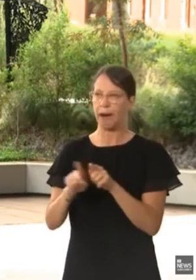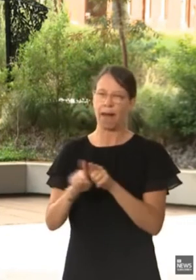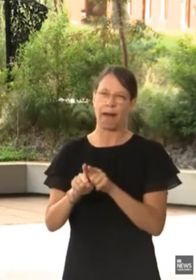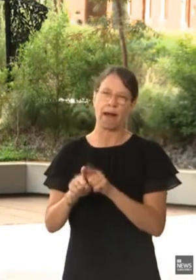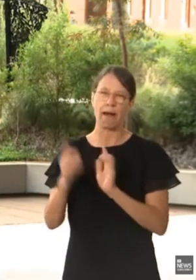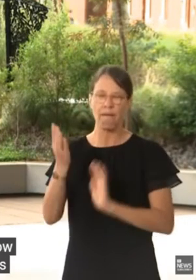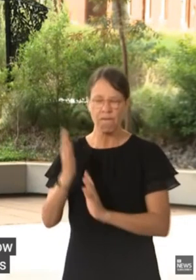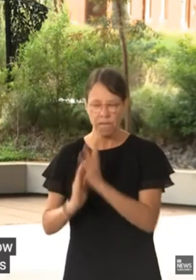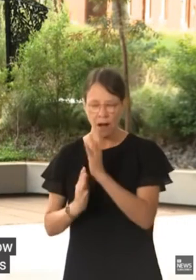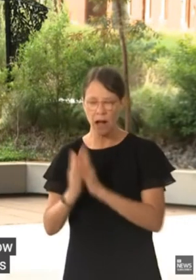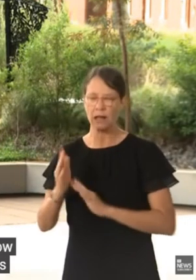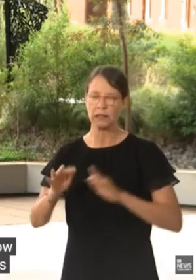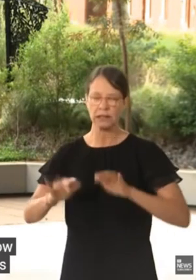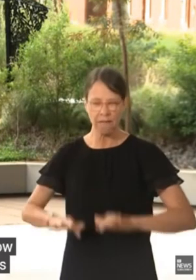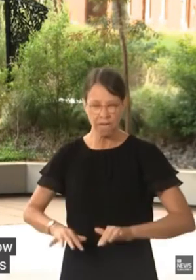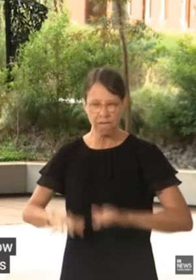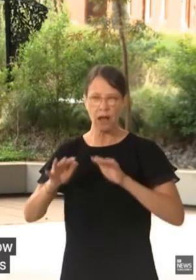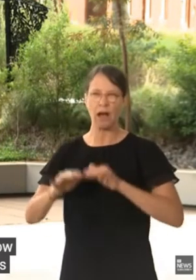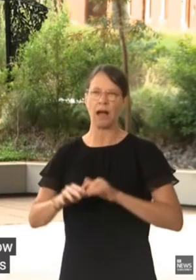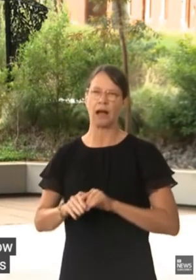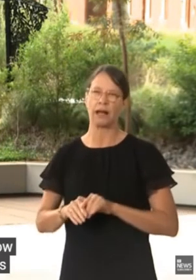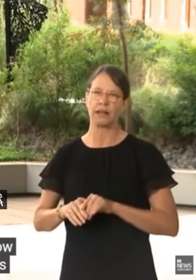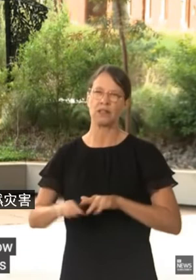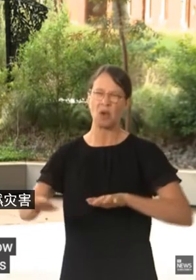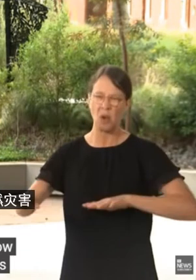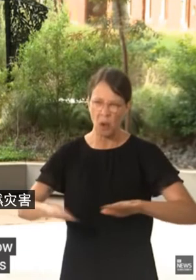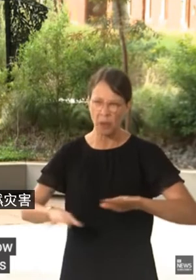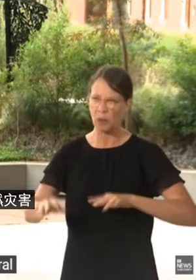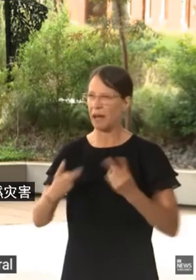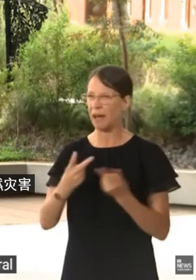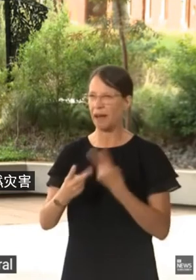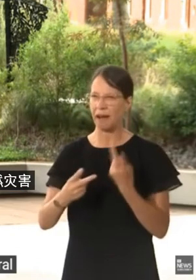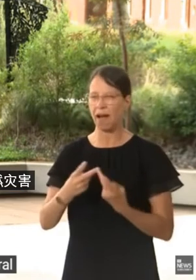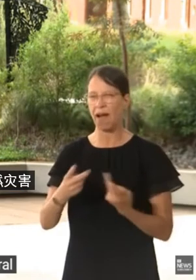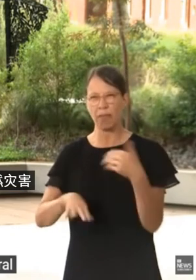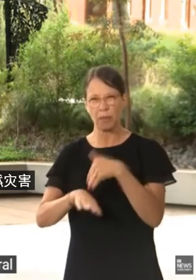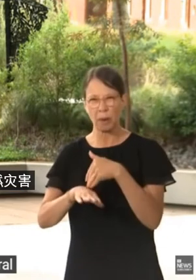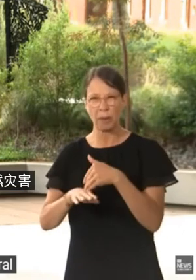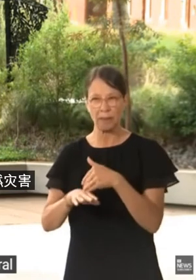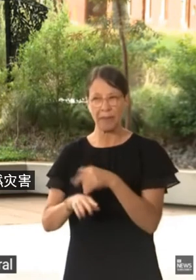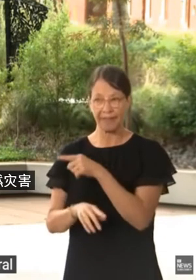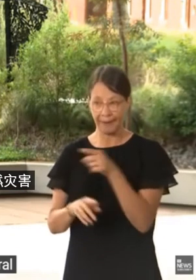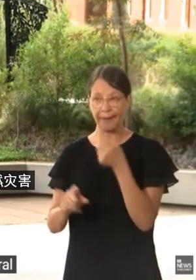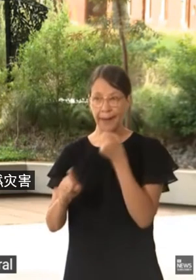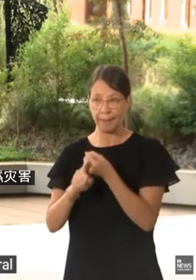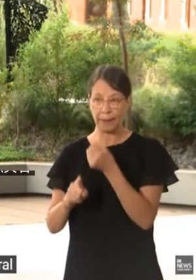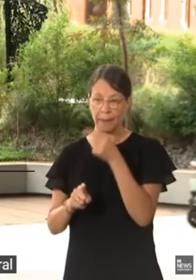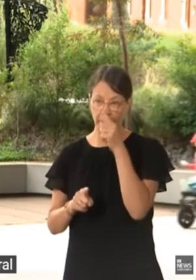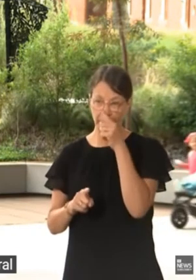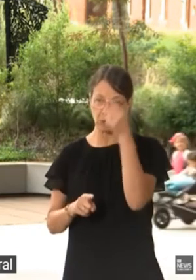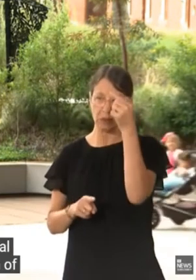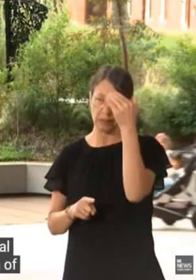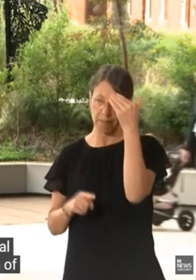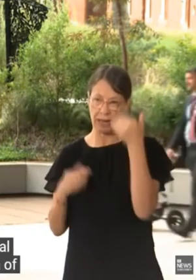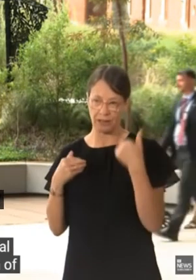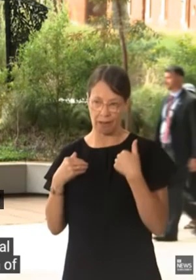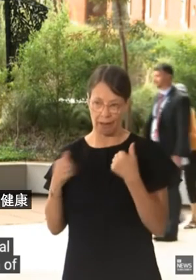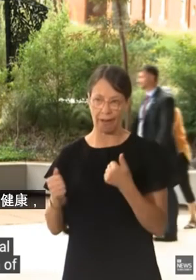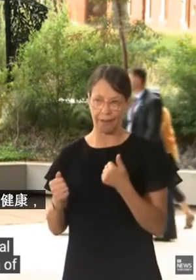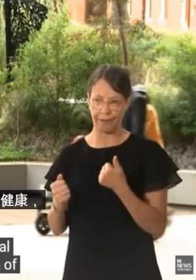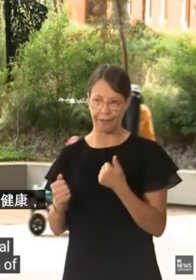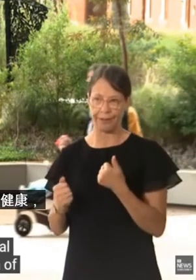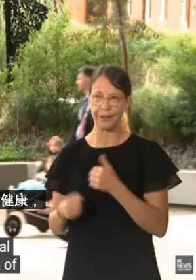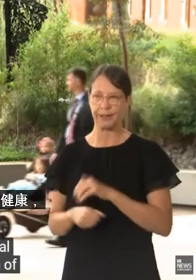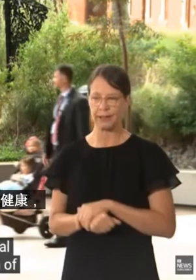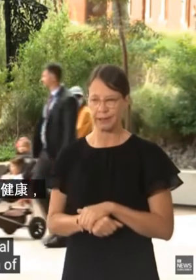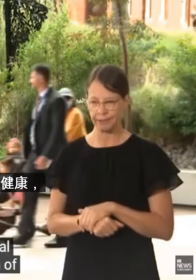bushfires, floods, earthquakes and other natural disasters impacts the mental well-being and mental health of individuals